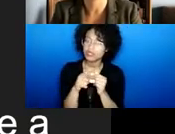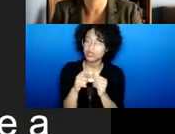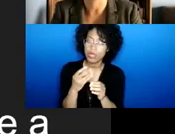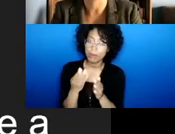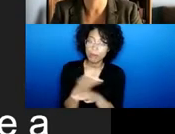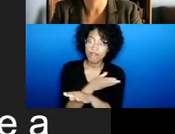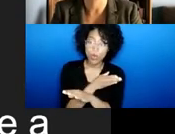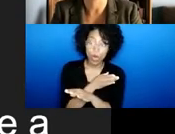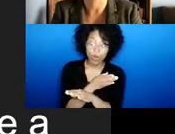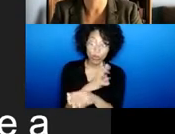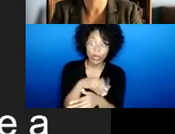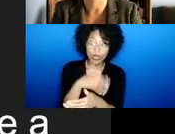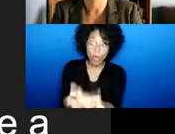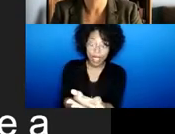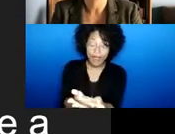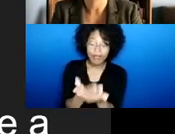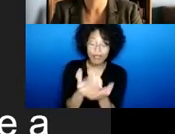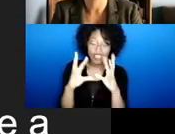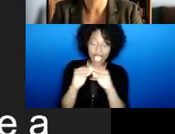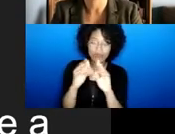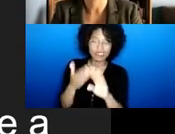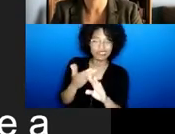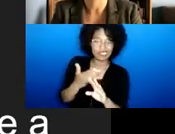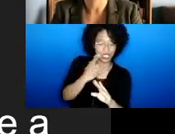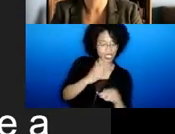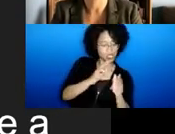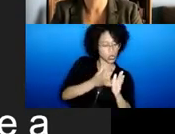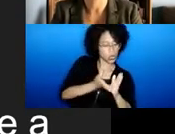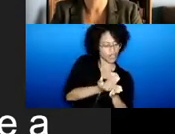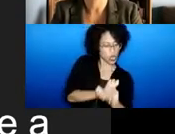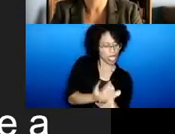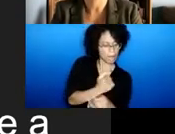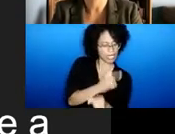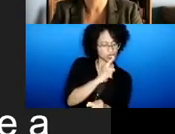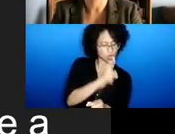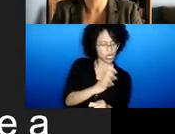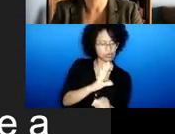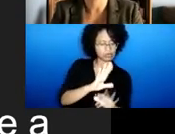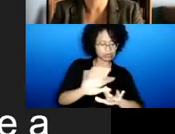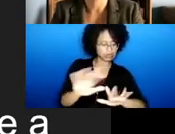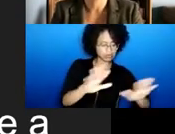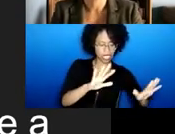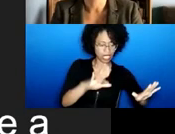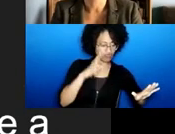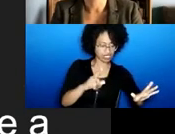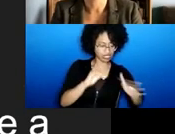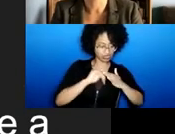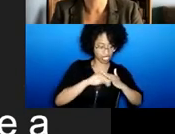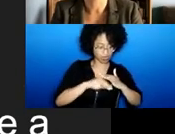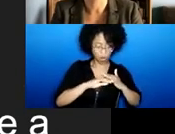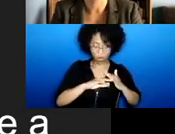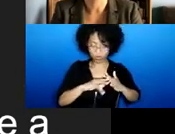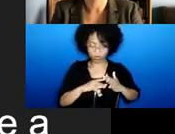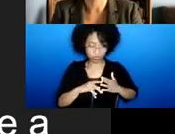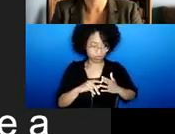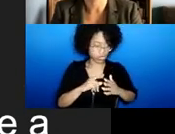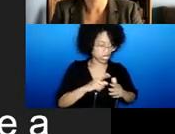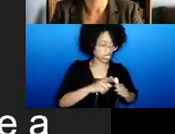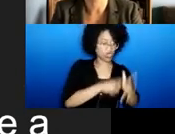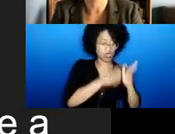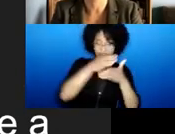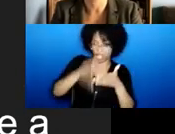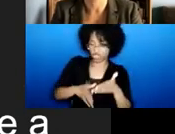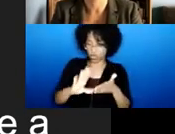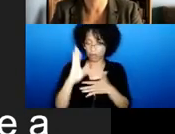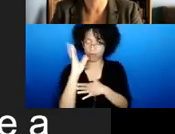tips and handouts that are coming out soon to help make that possible so that you think about making sure your presentation or the way